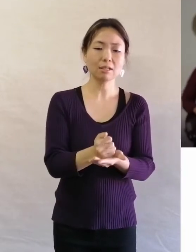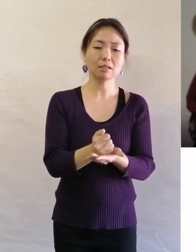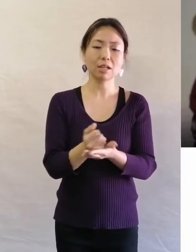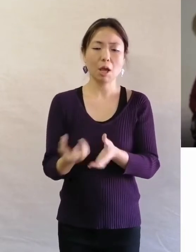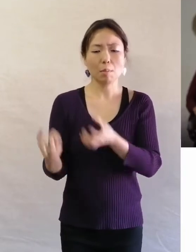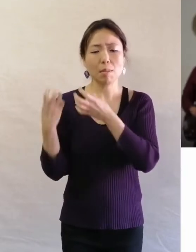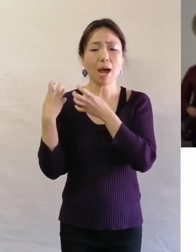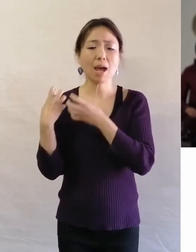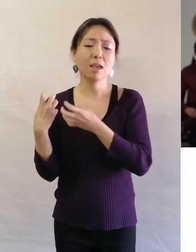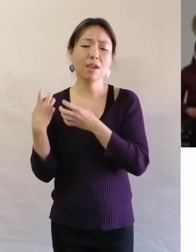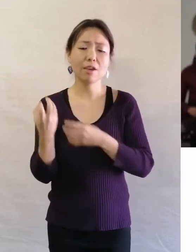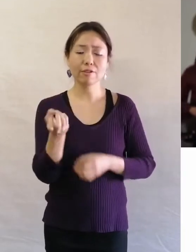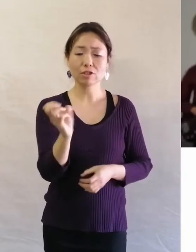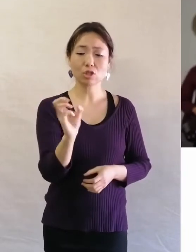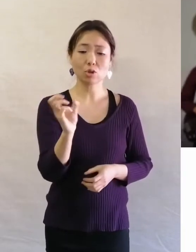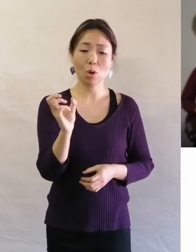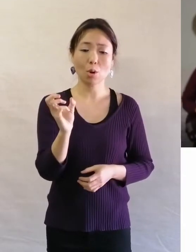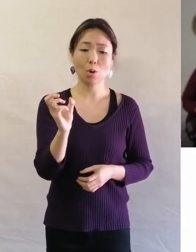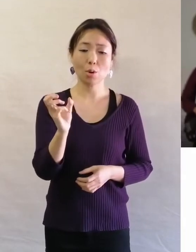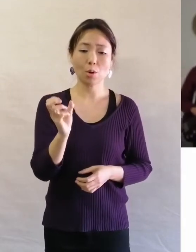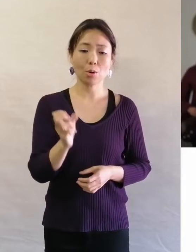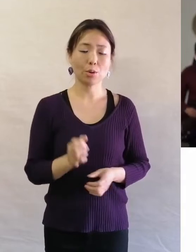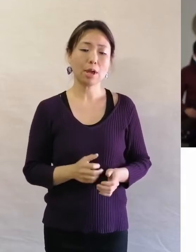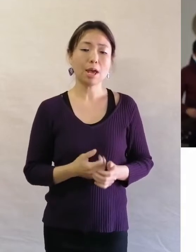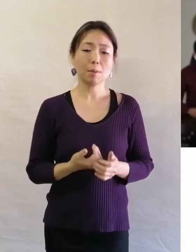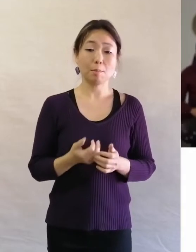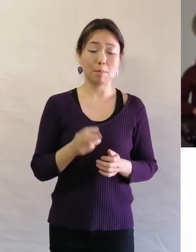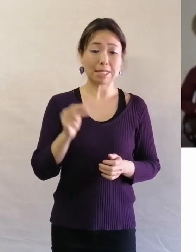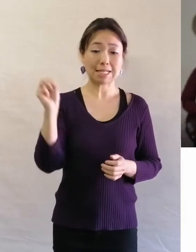sealed by heavy stone.